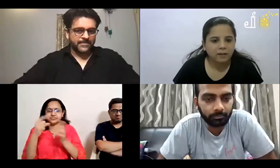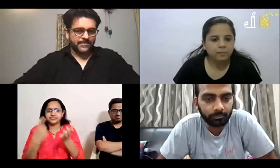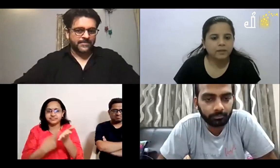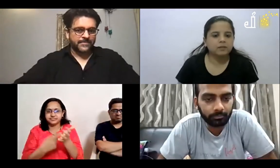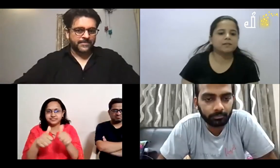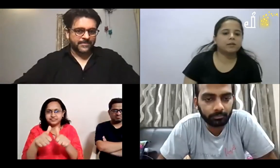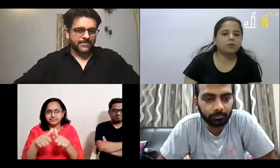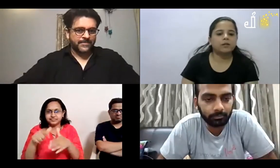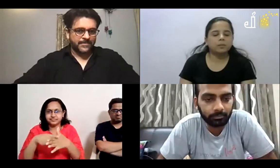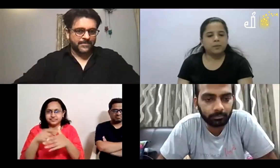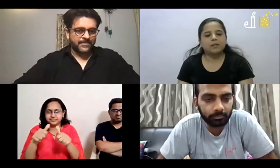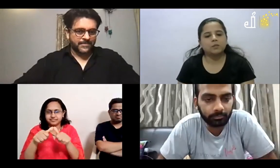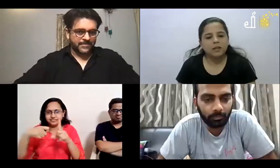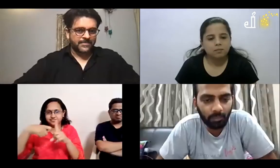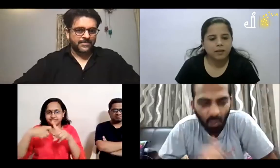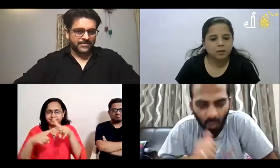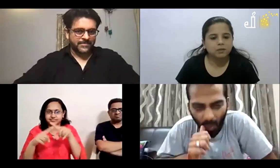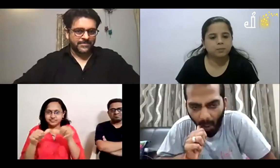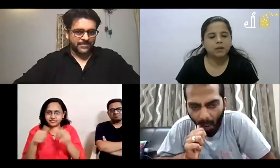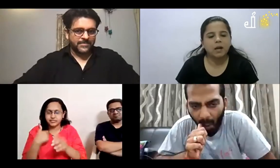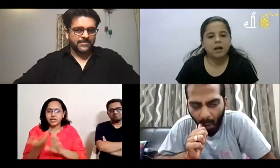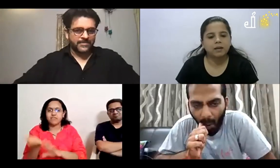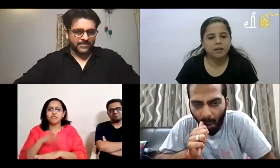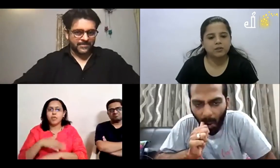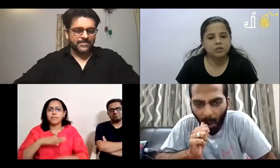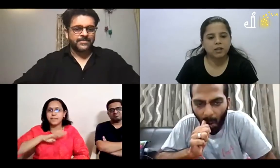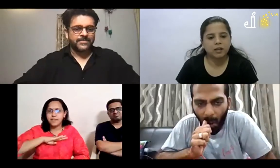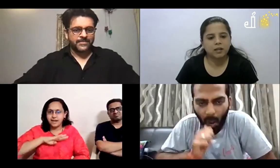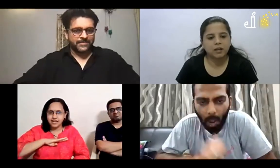So I've been listening to all other people as well. My name is